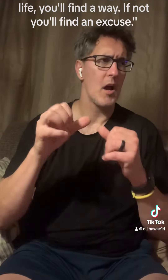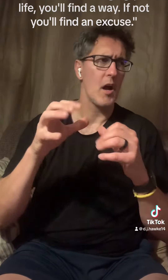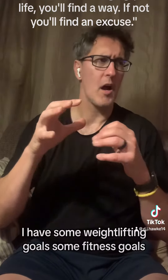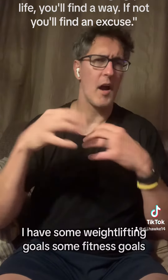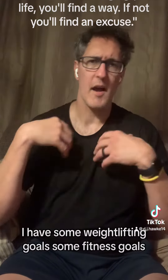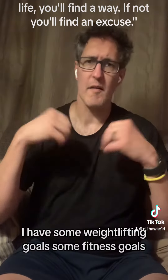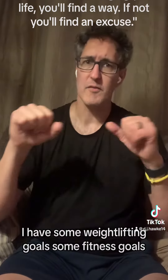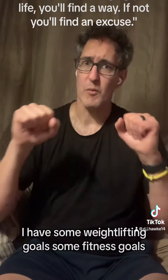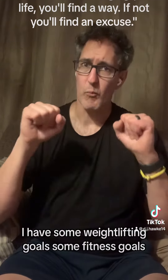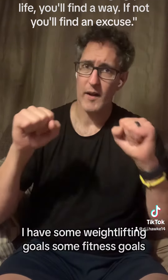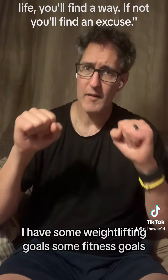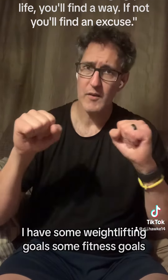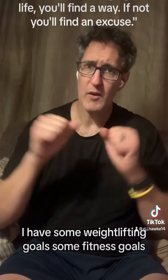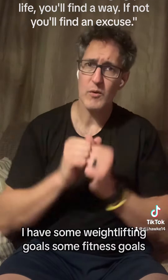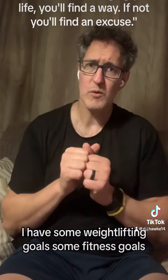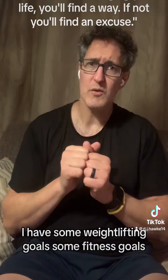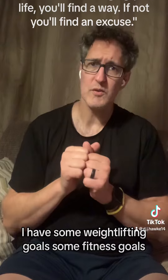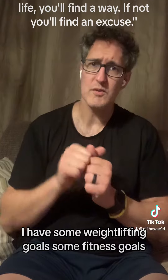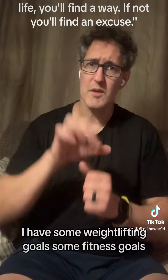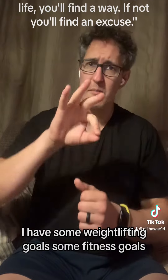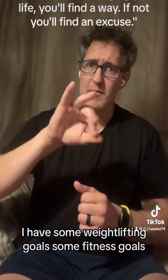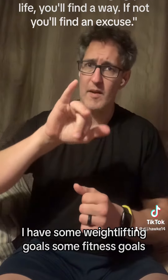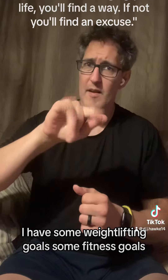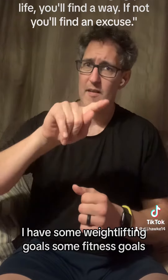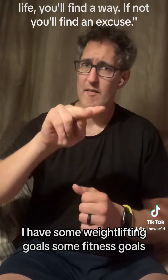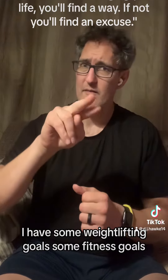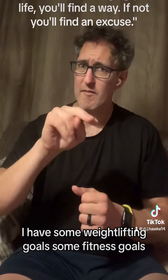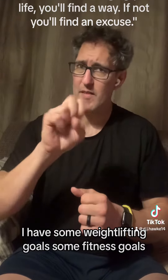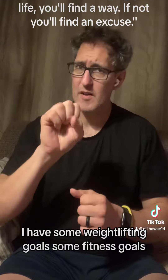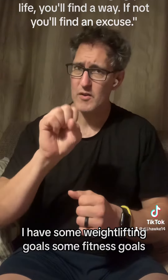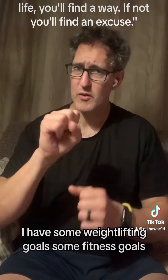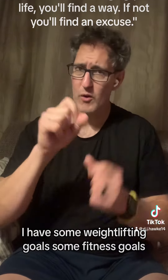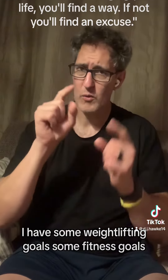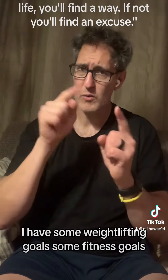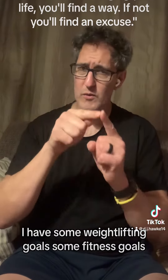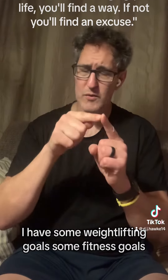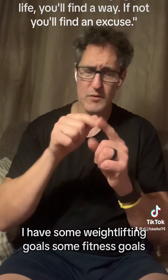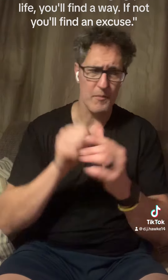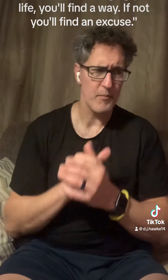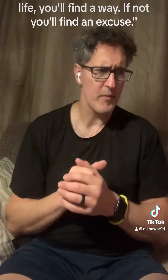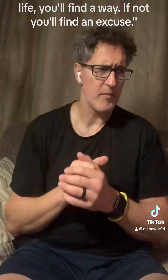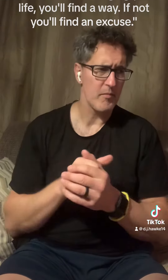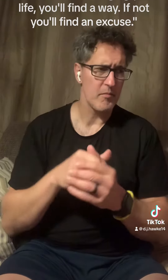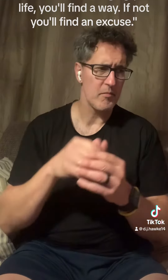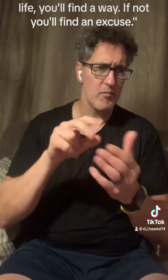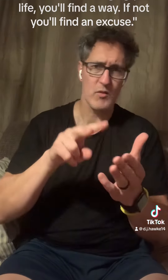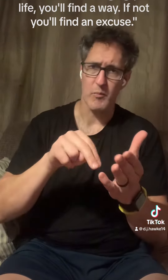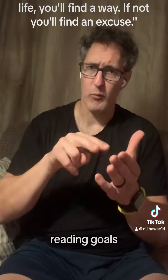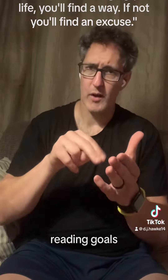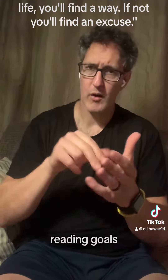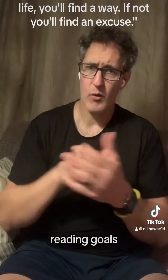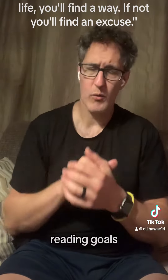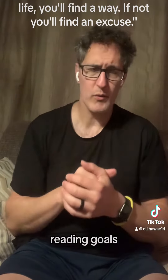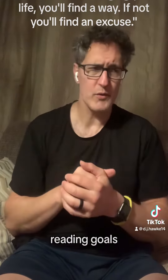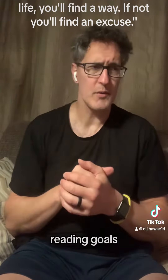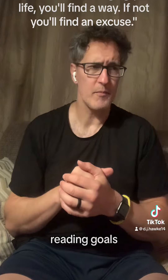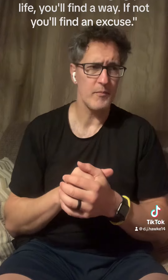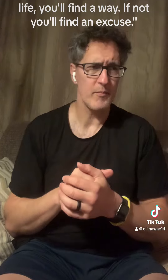I have some weightlifting goals, some fitness goals, some reading goals,